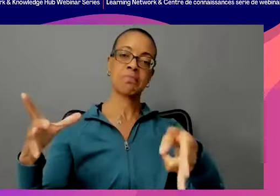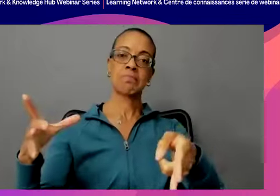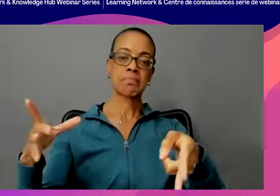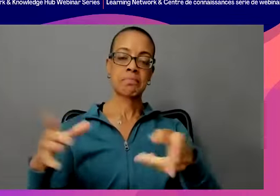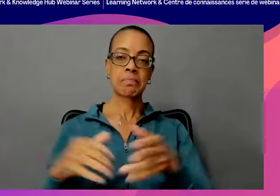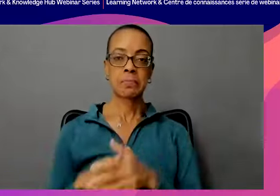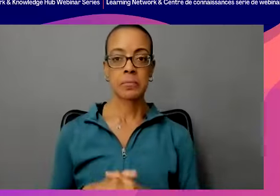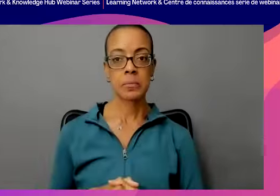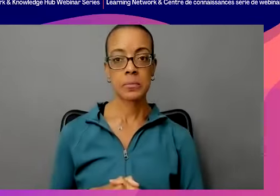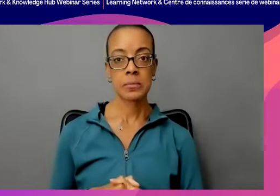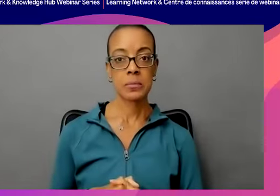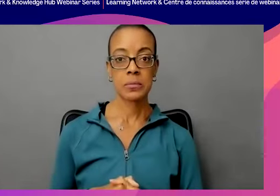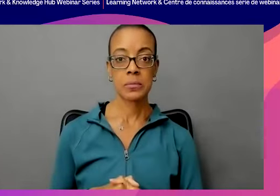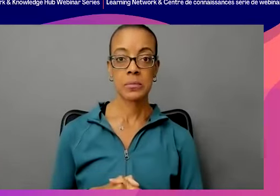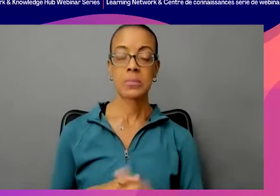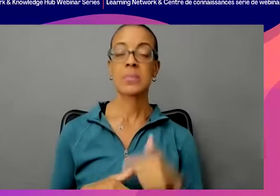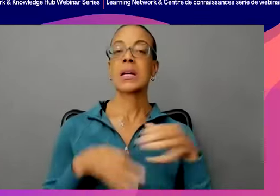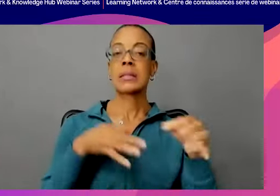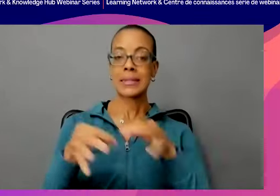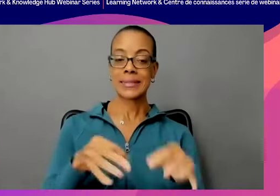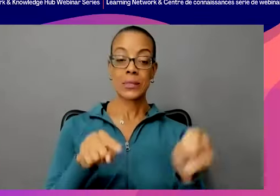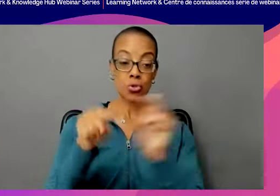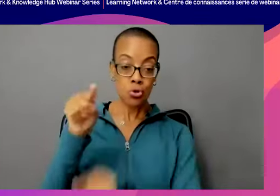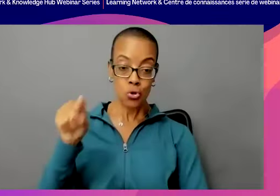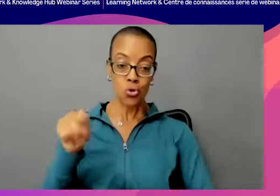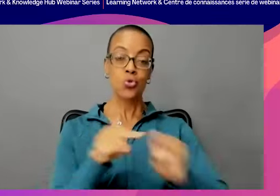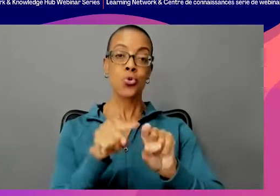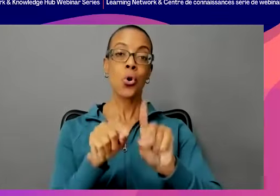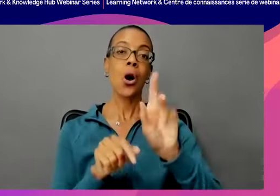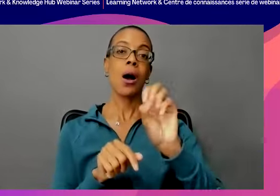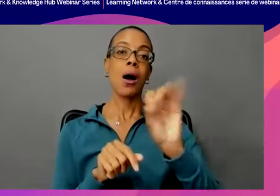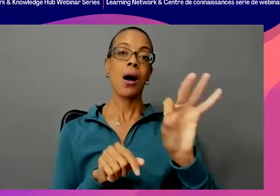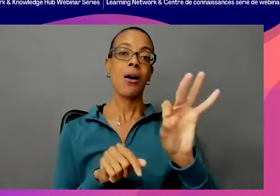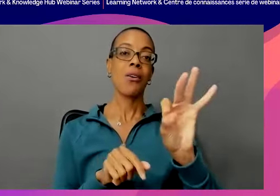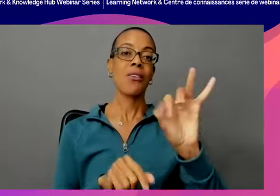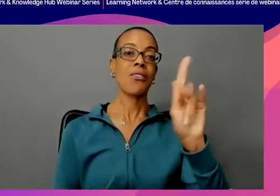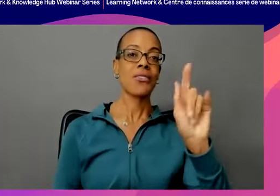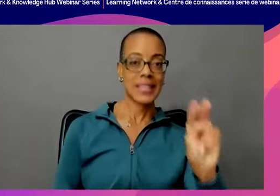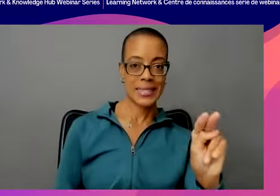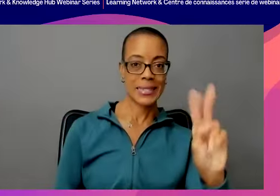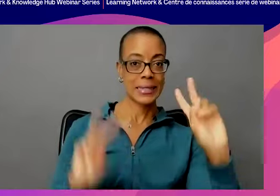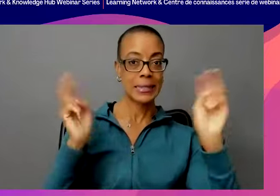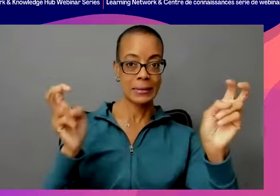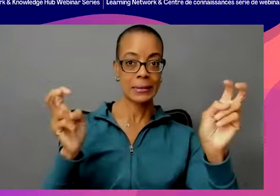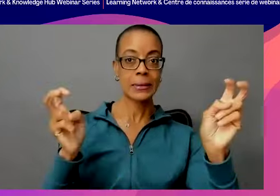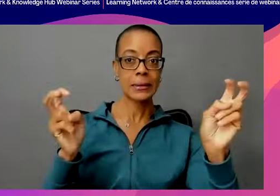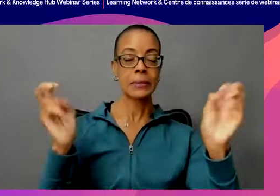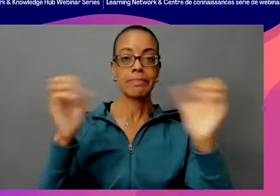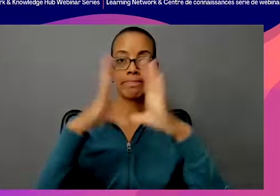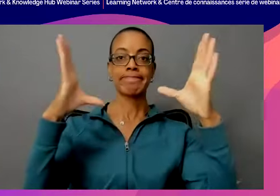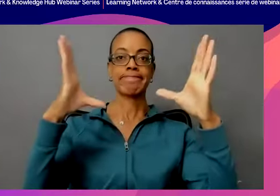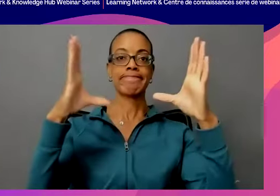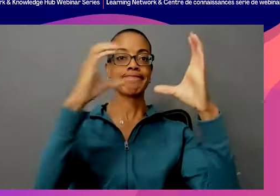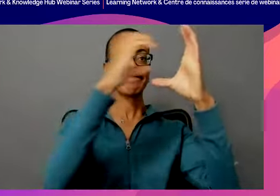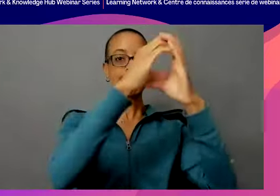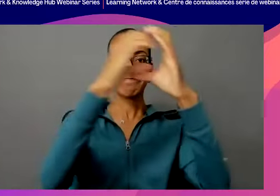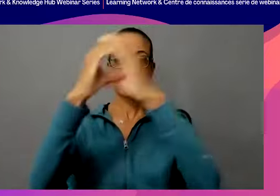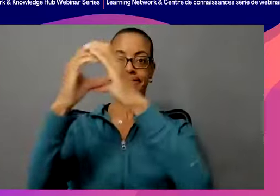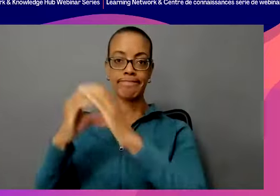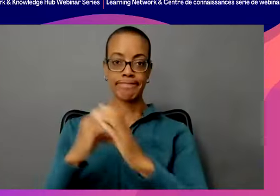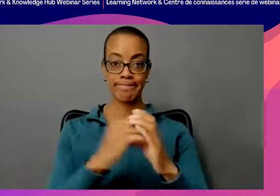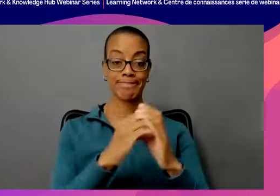I am going to explain what the circle of kin is. The circle of kin is that there's picture a bunch of circles in the